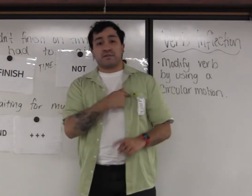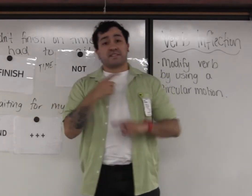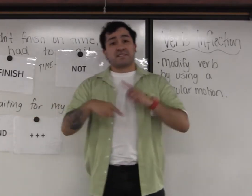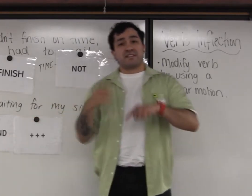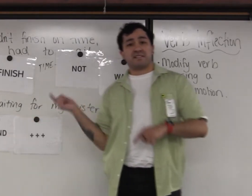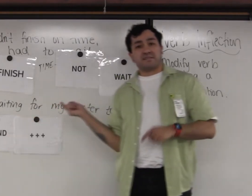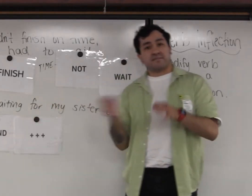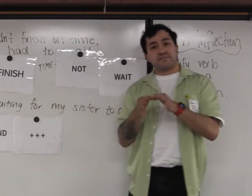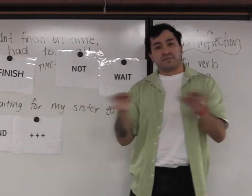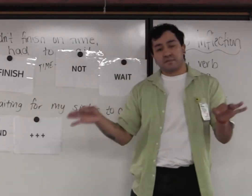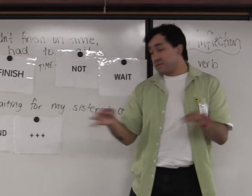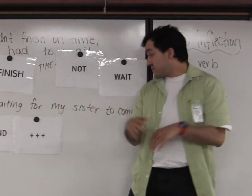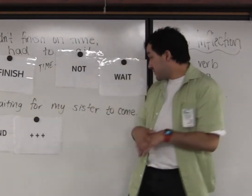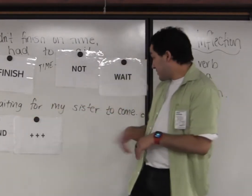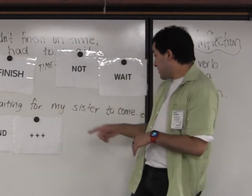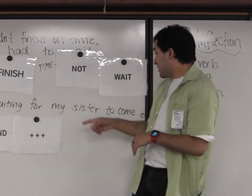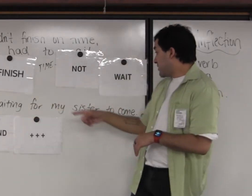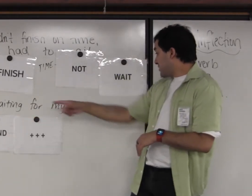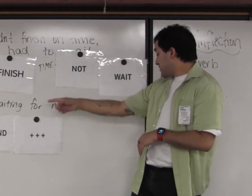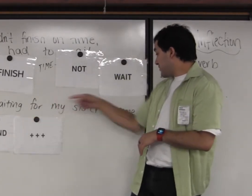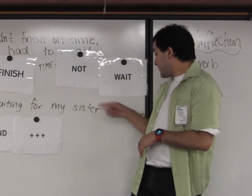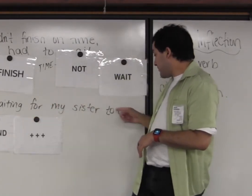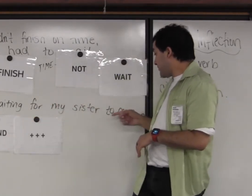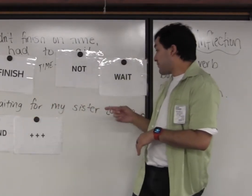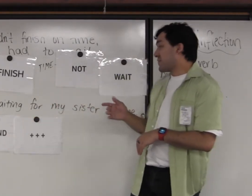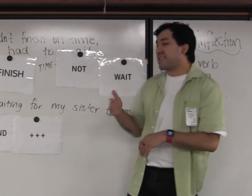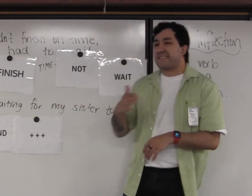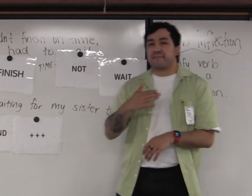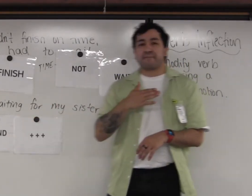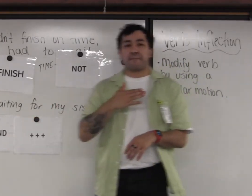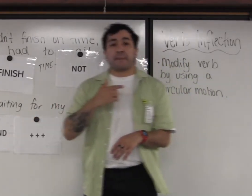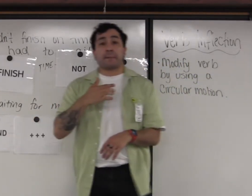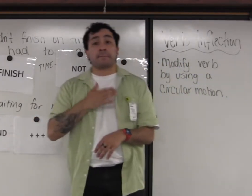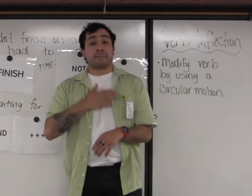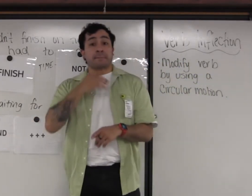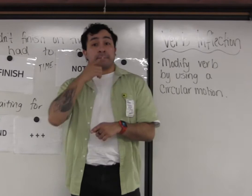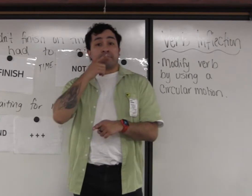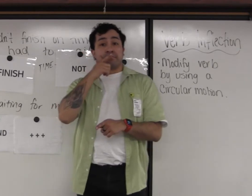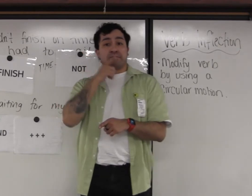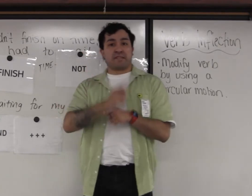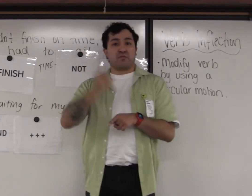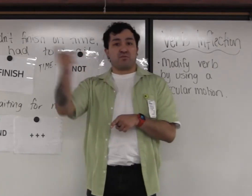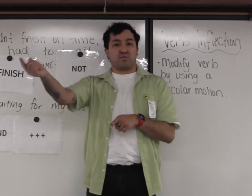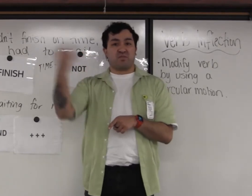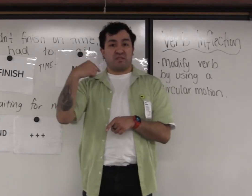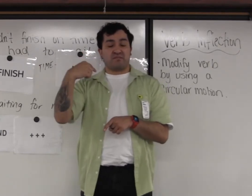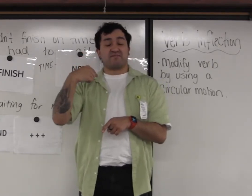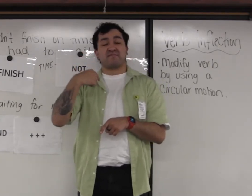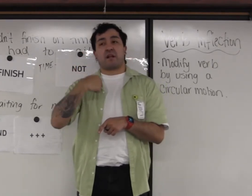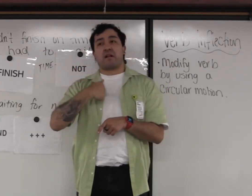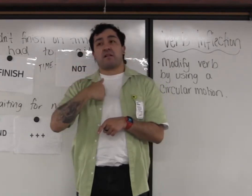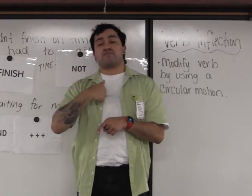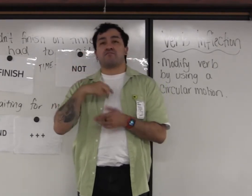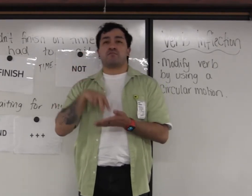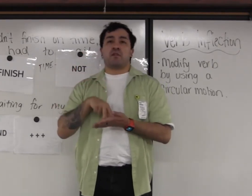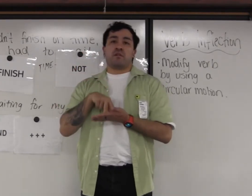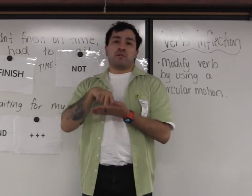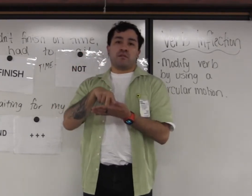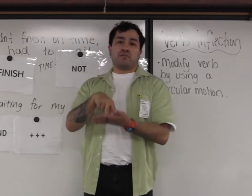we actually don't even need a sign for waiting because the idea of waiting, that information is being put into the sign